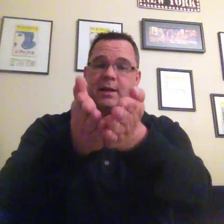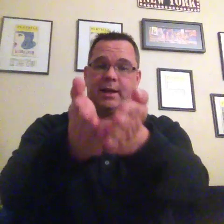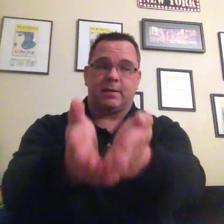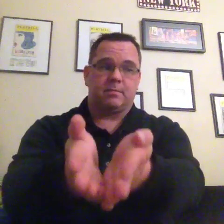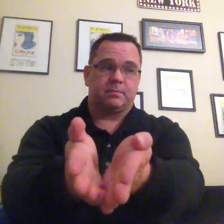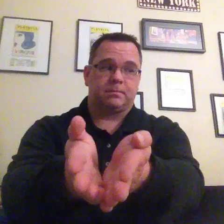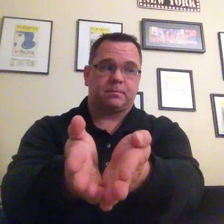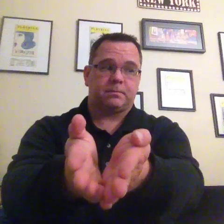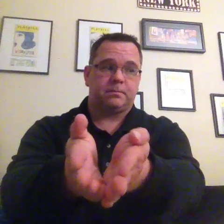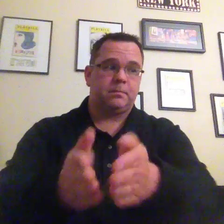sailing.